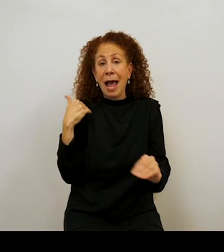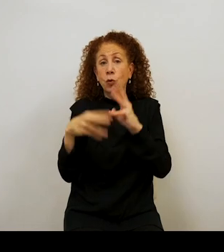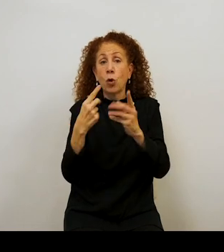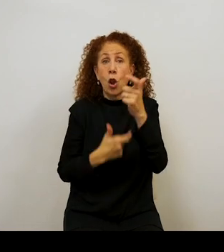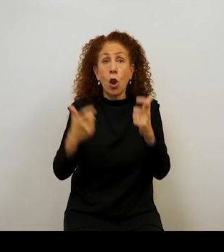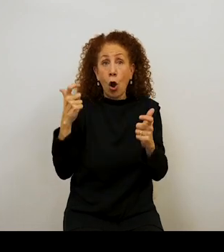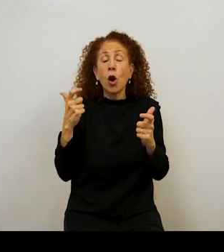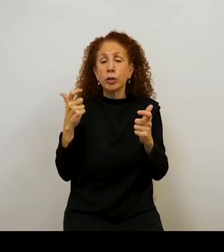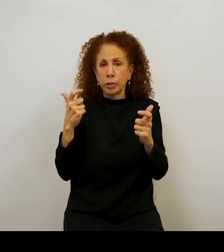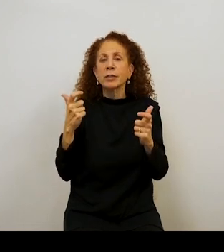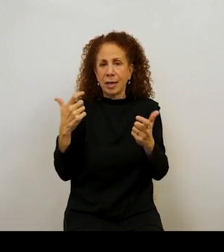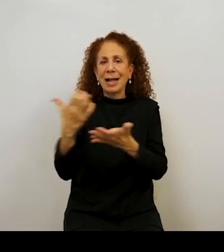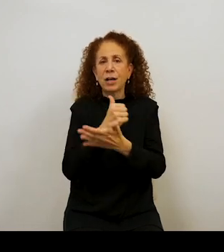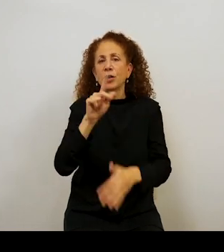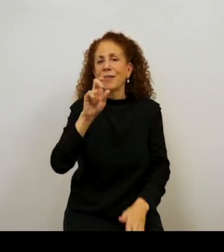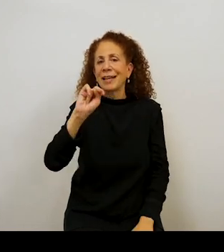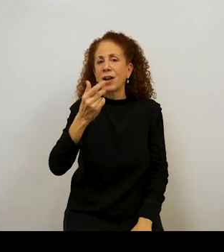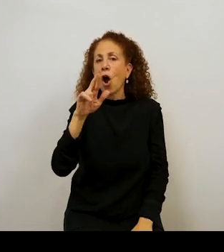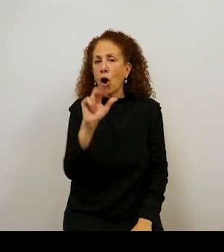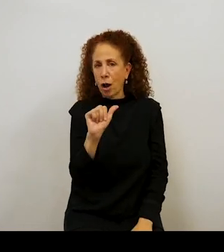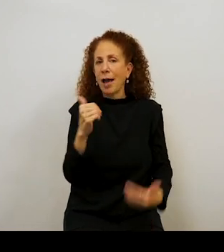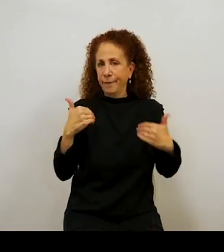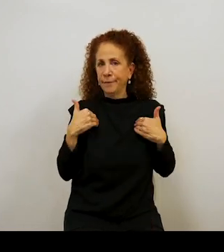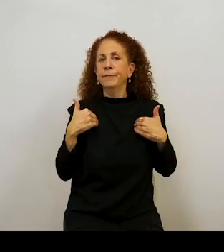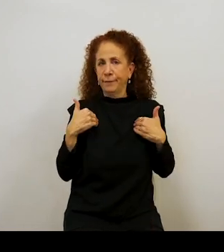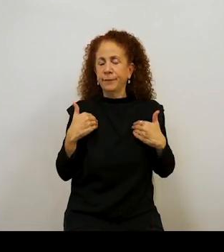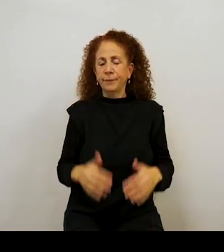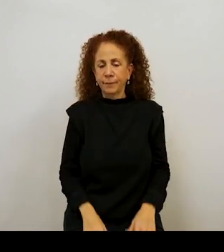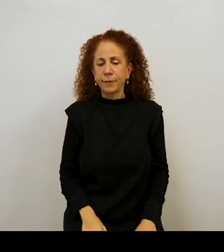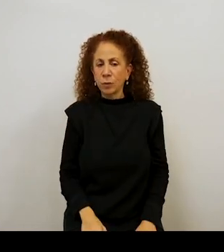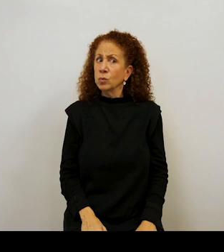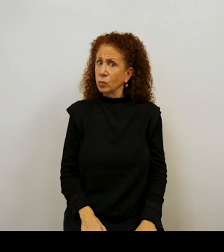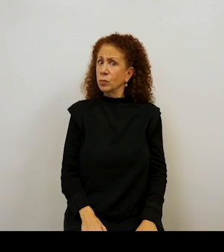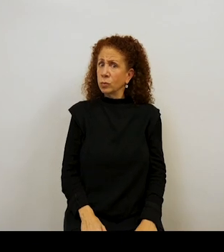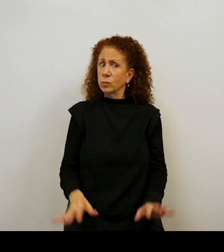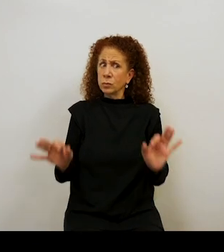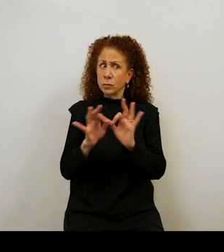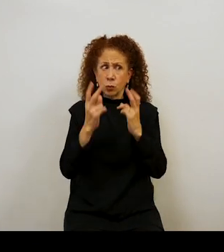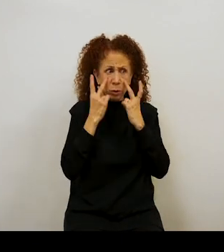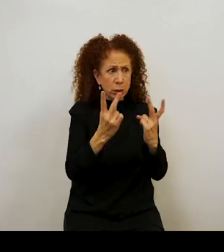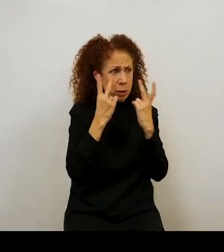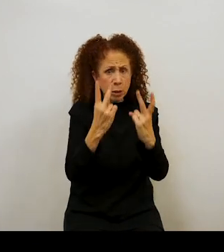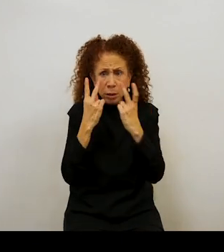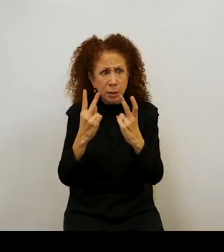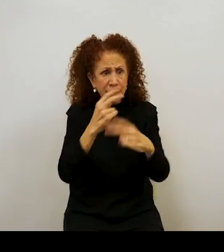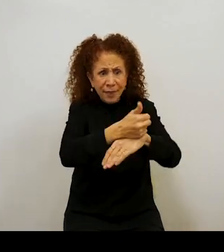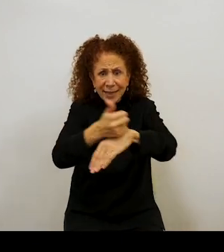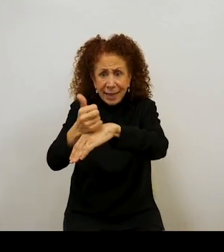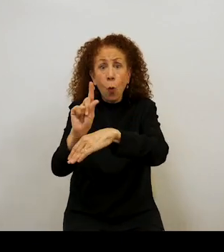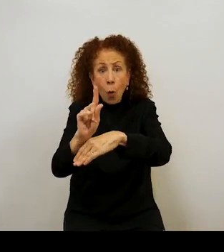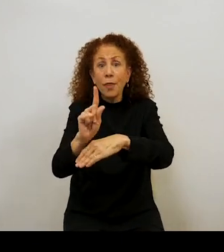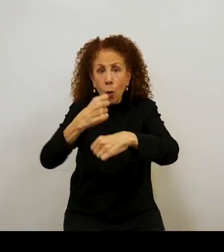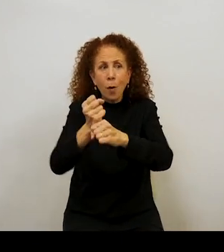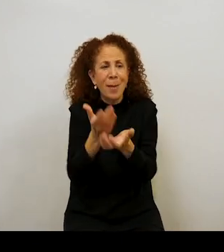largest collection of Gandhara. And there is something about seeing these artifacts where they were